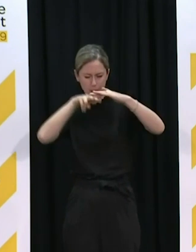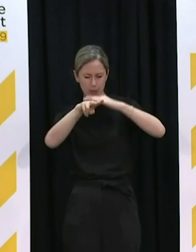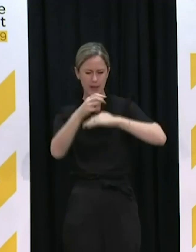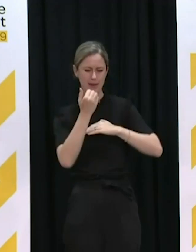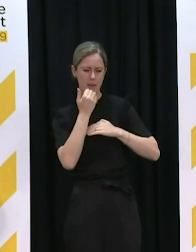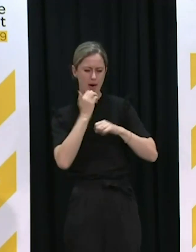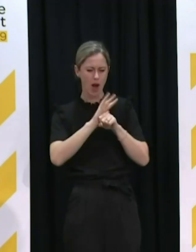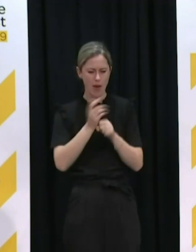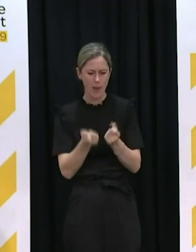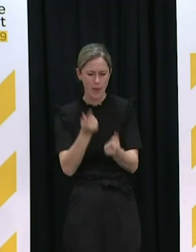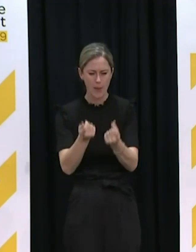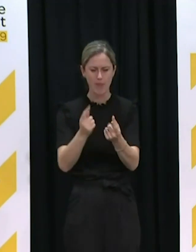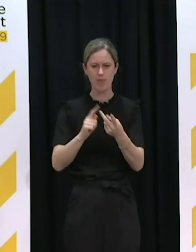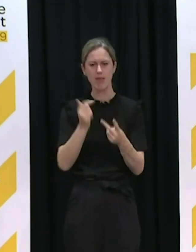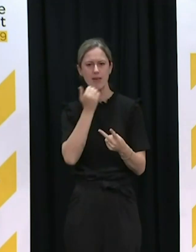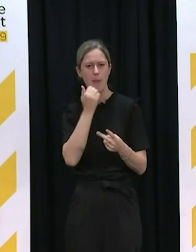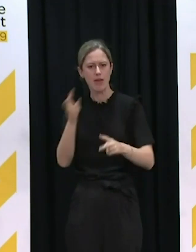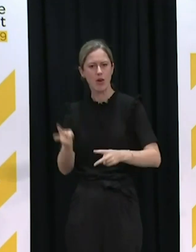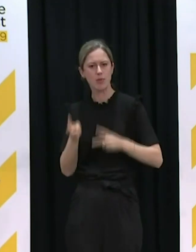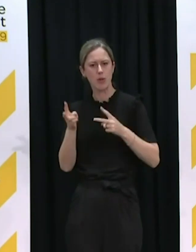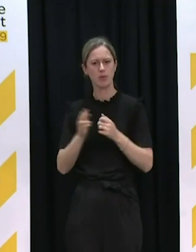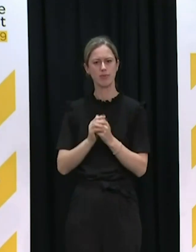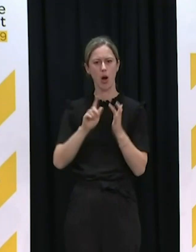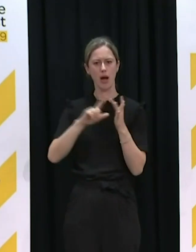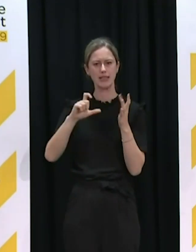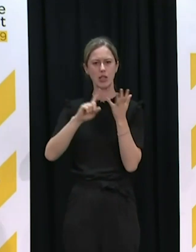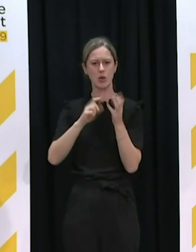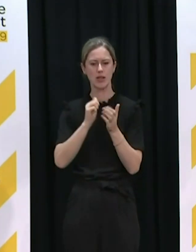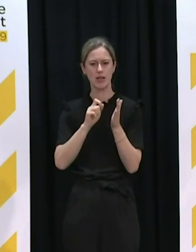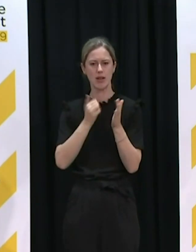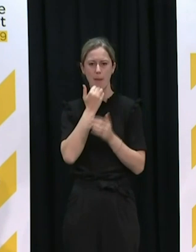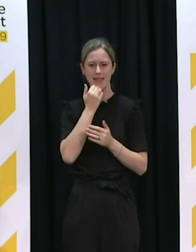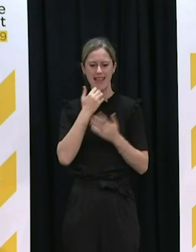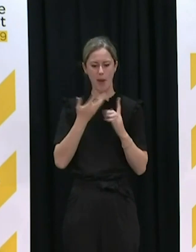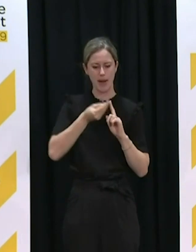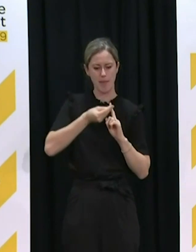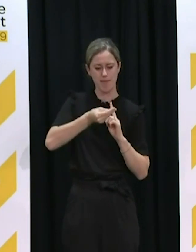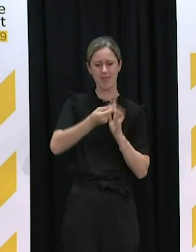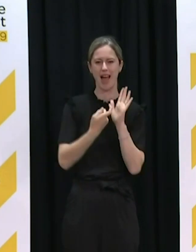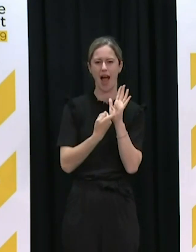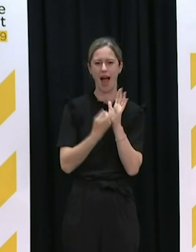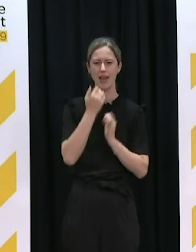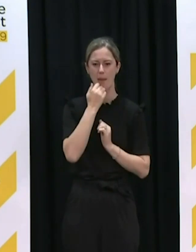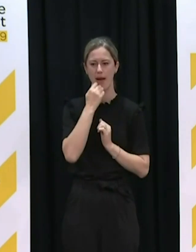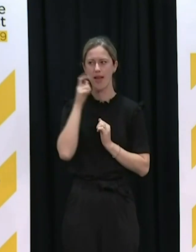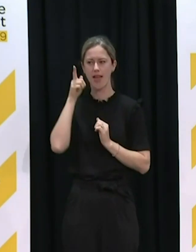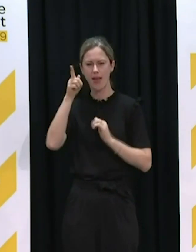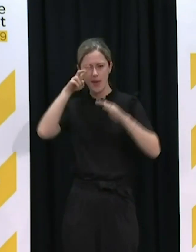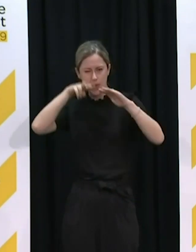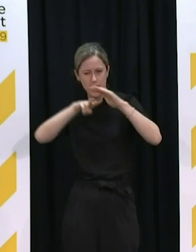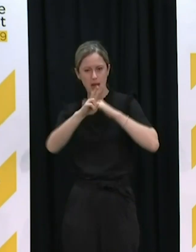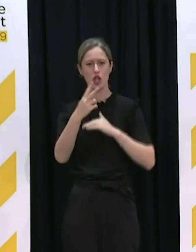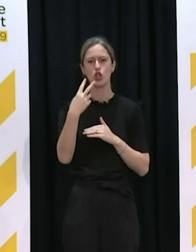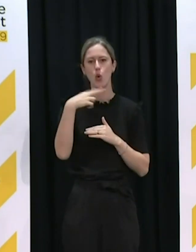case numbers, hospitalisations and ICU numbers, as well as the R value. And that modelling had forecast around